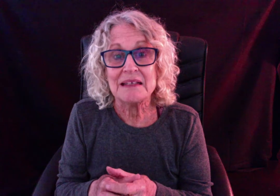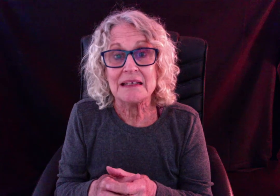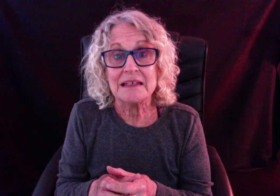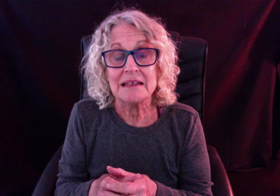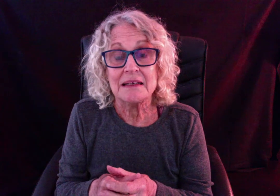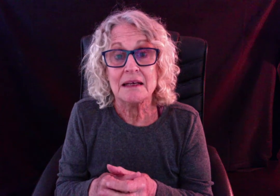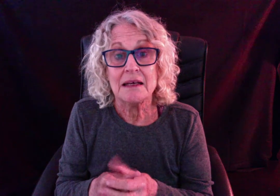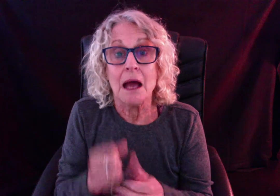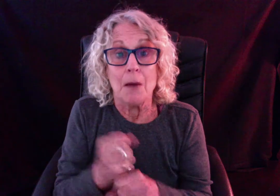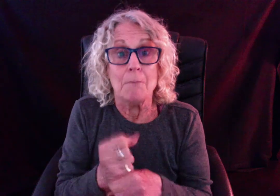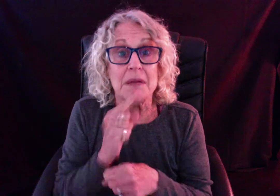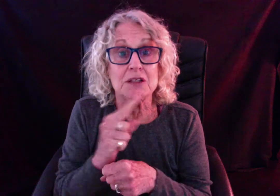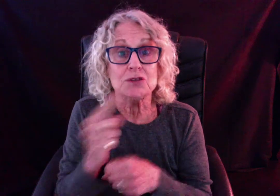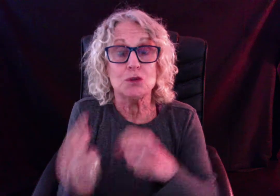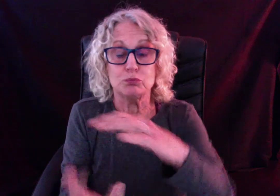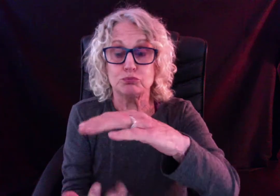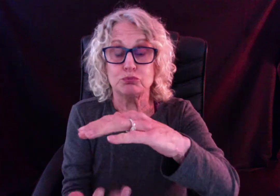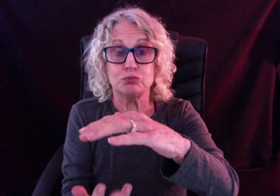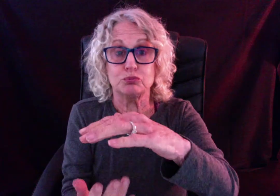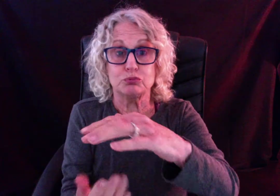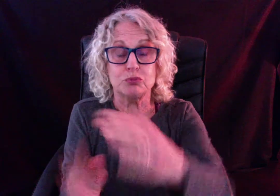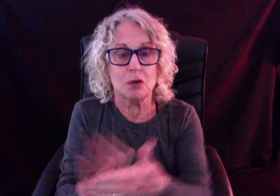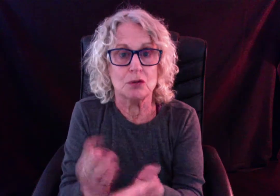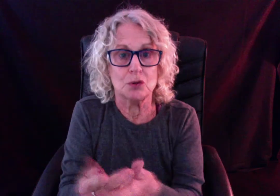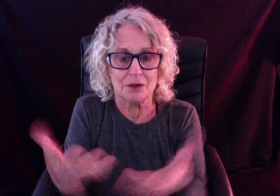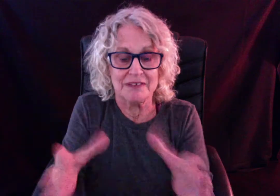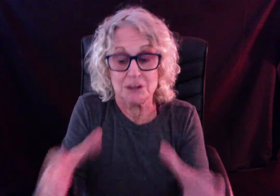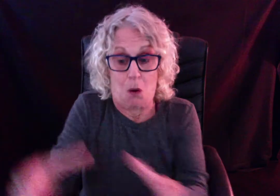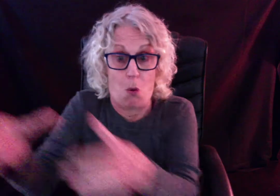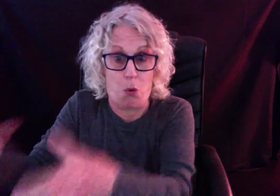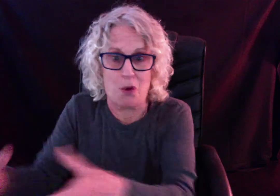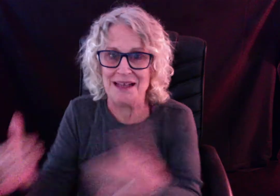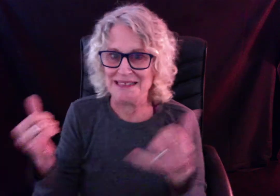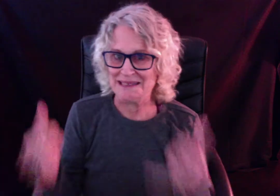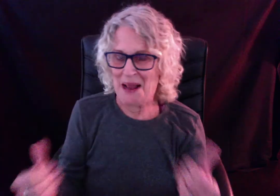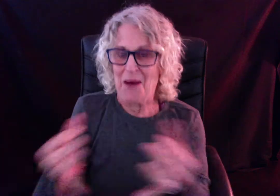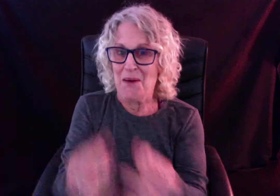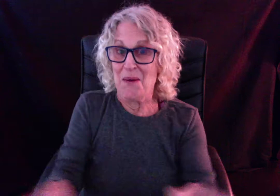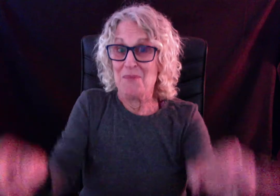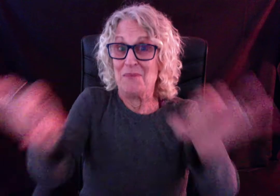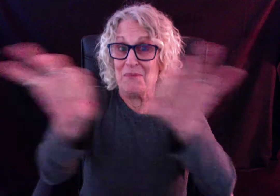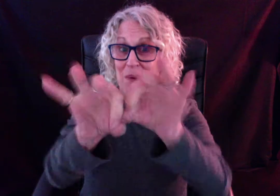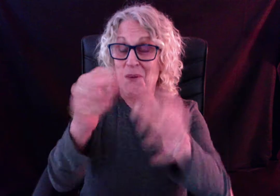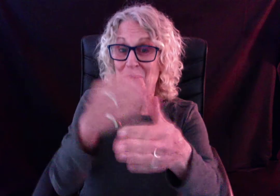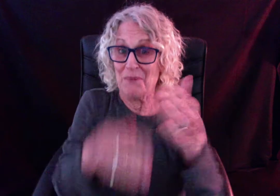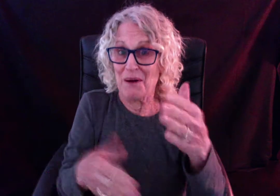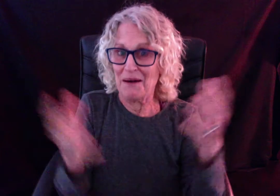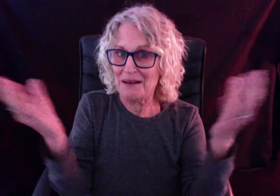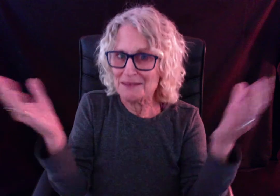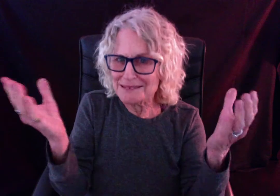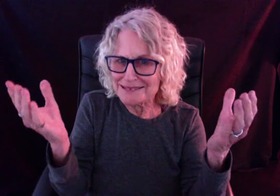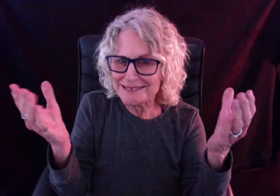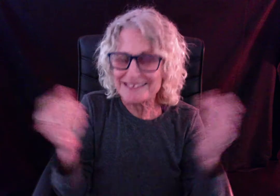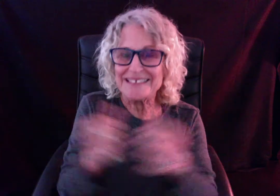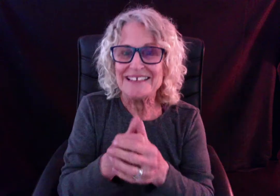sure that that's cooked and then you can set it aside. Now, the important part is the